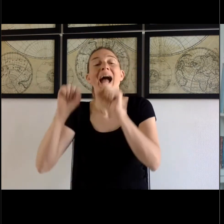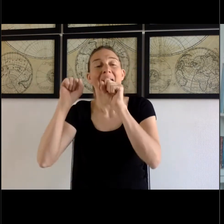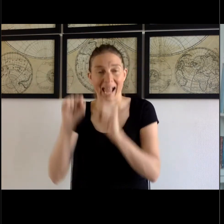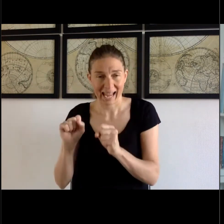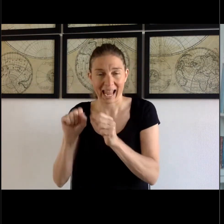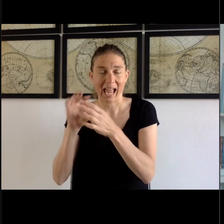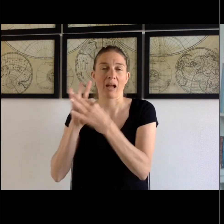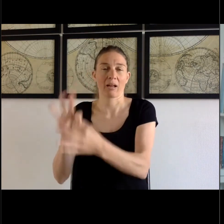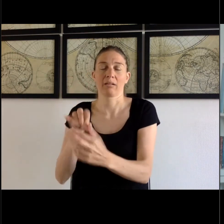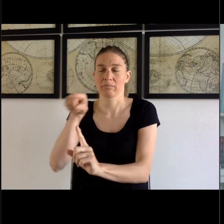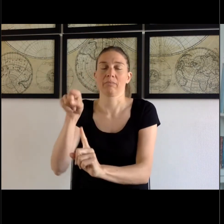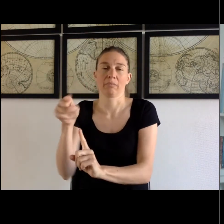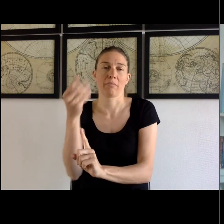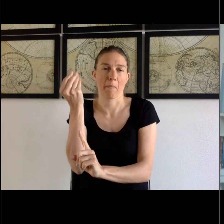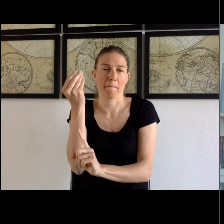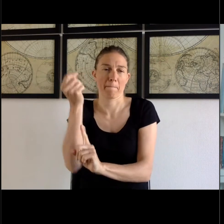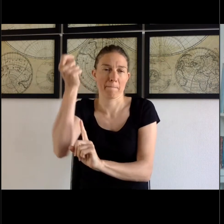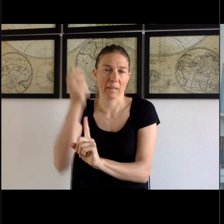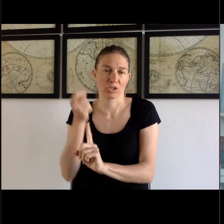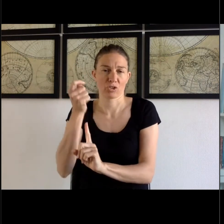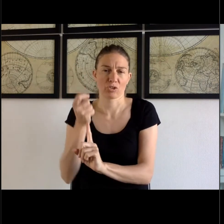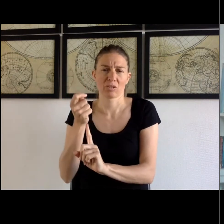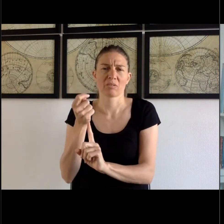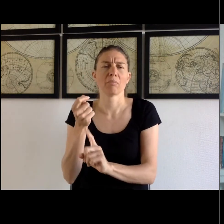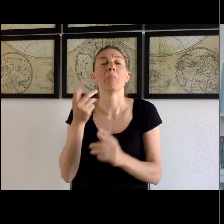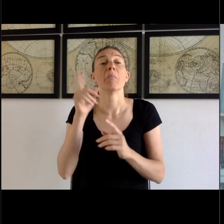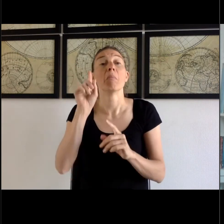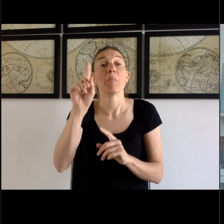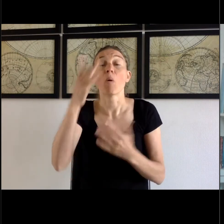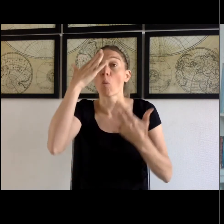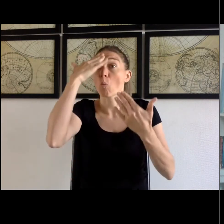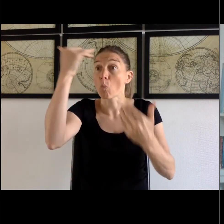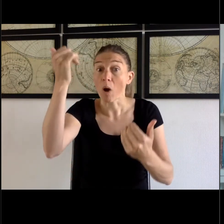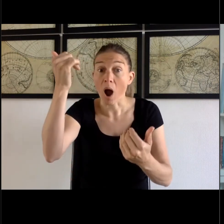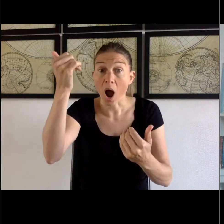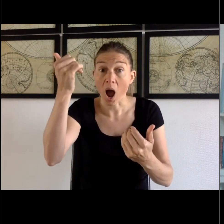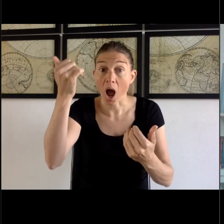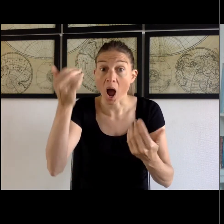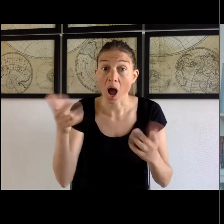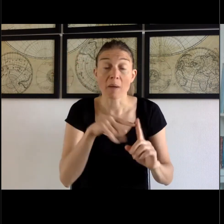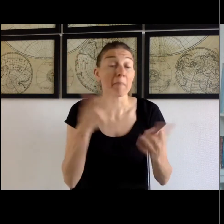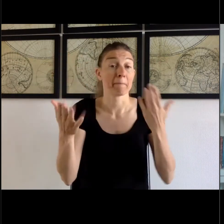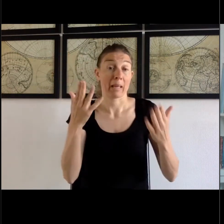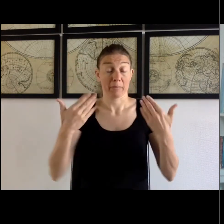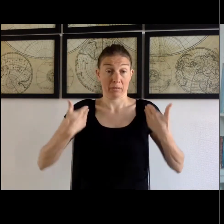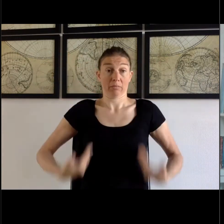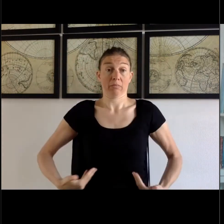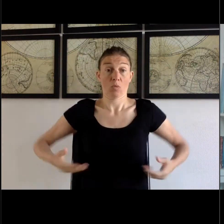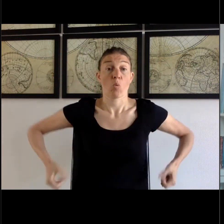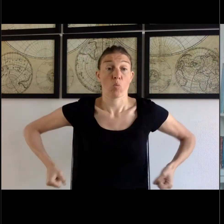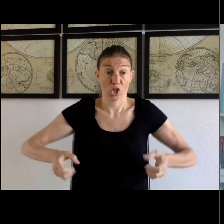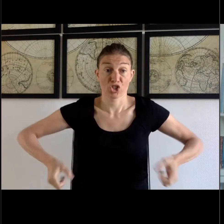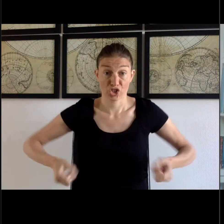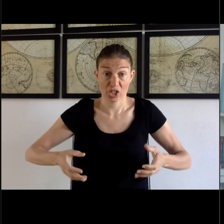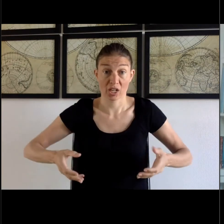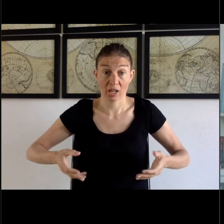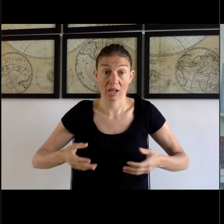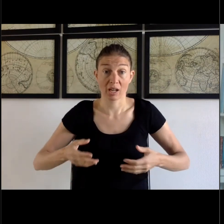the person has the first group. So it means there could be a person like me on a wheelchair, which need quite a lot